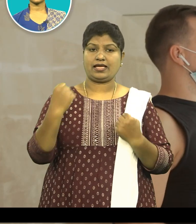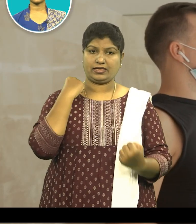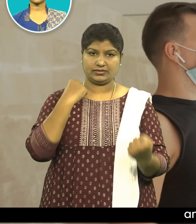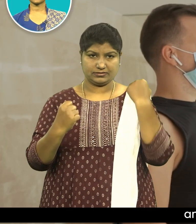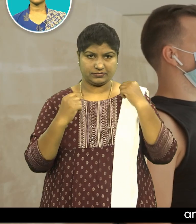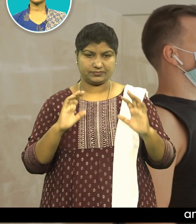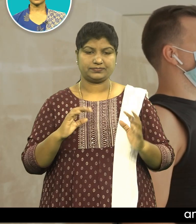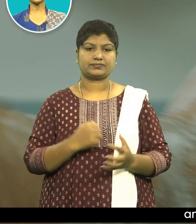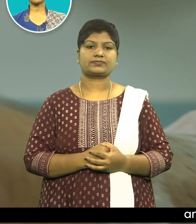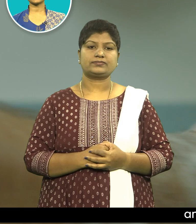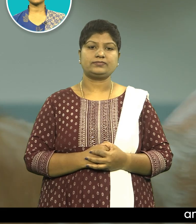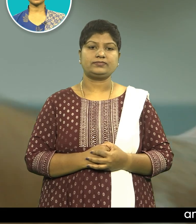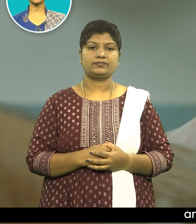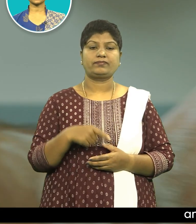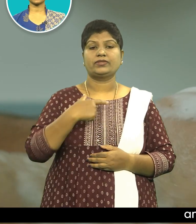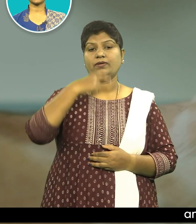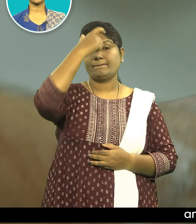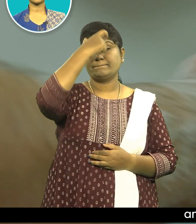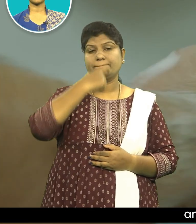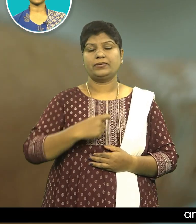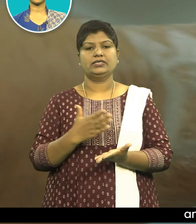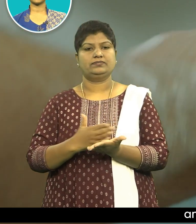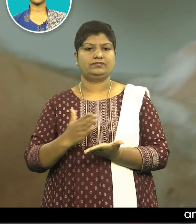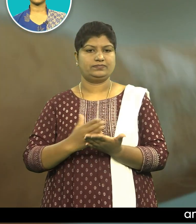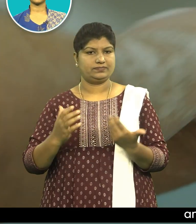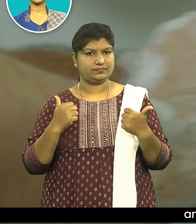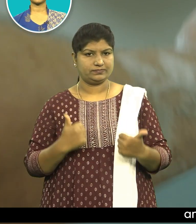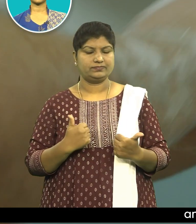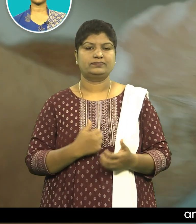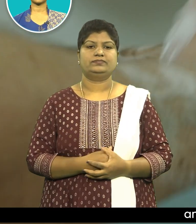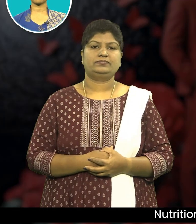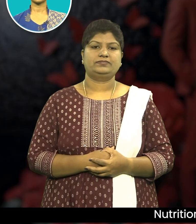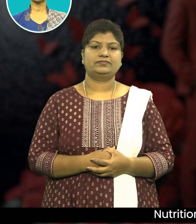exercise, and personal hygiene.